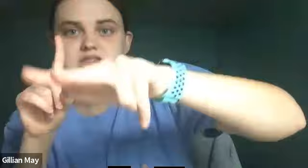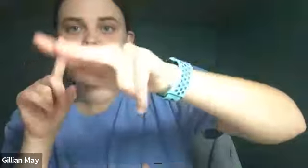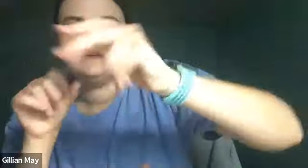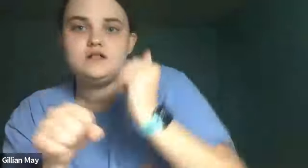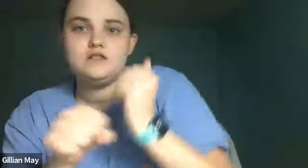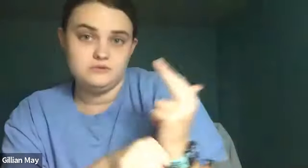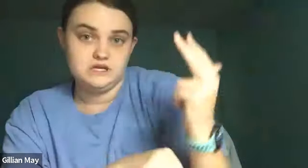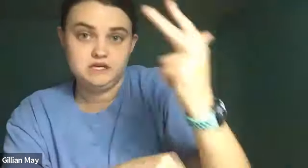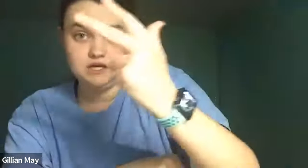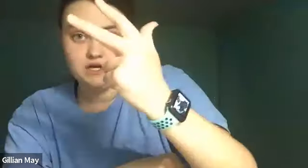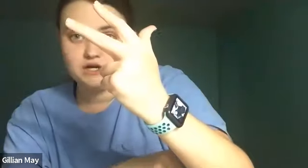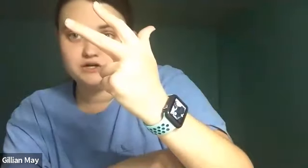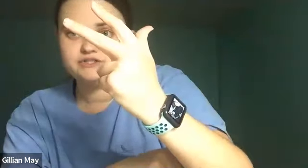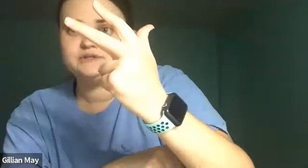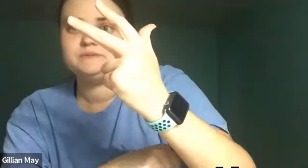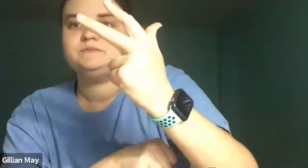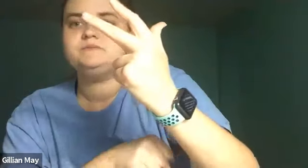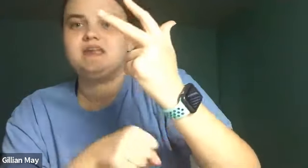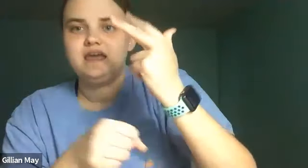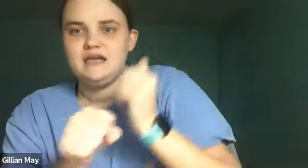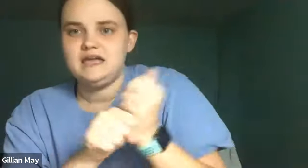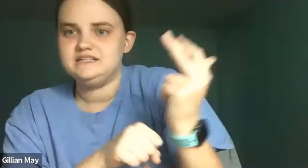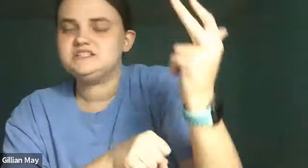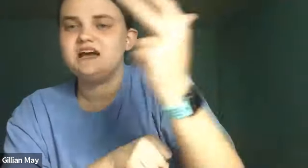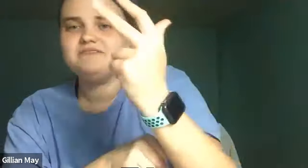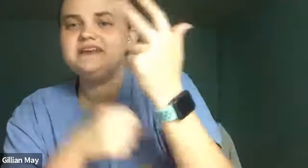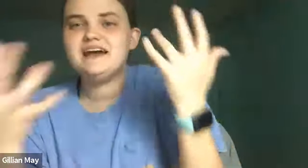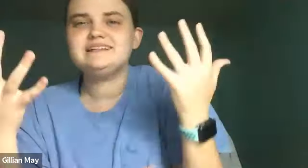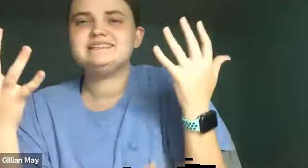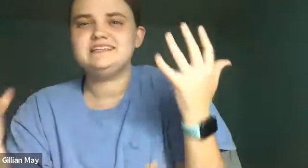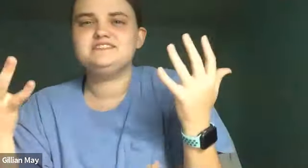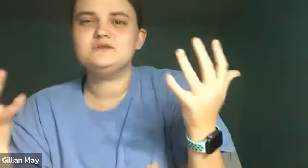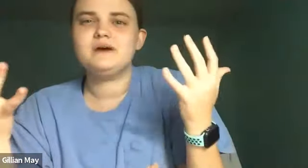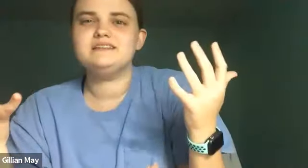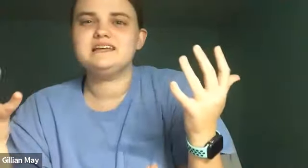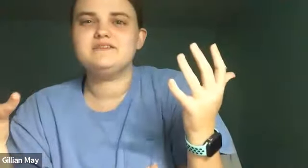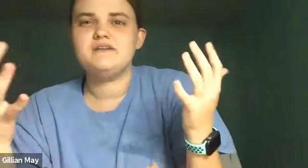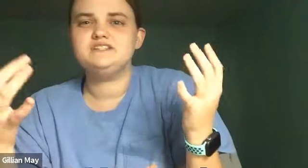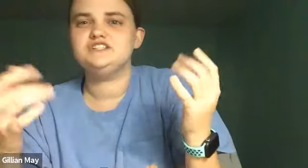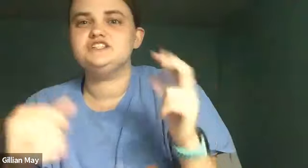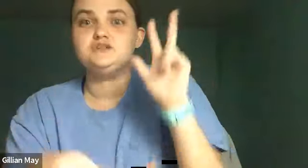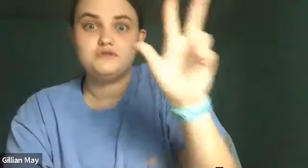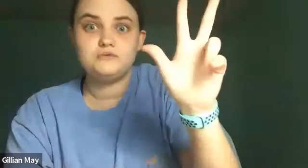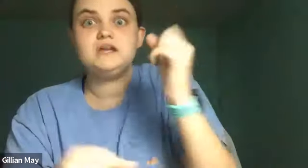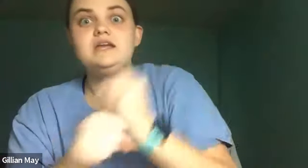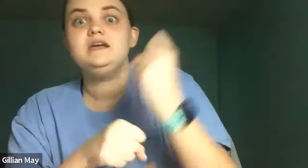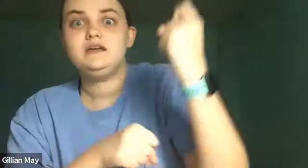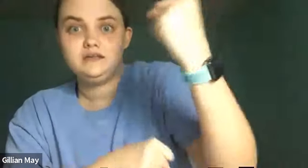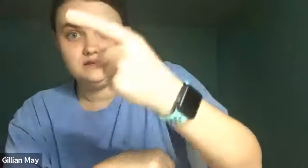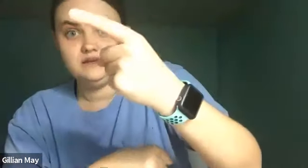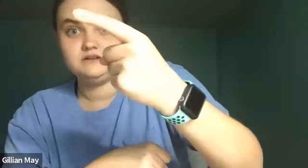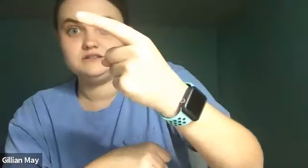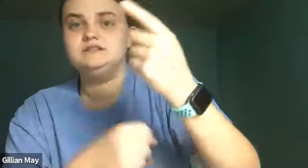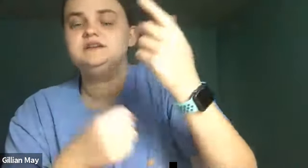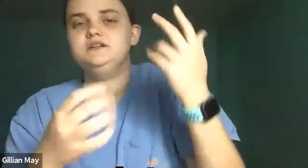months, 3 years. And it's just kind of a nice, easier way. Instead of having to just do 3 years, you